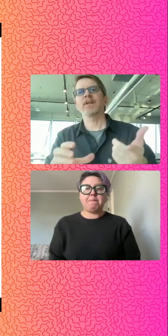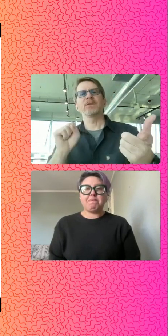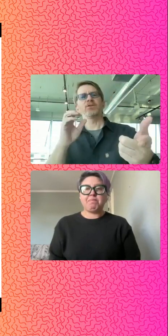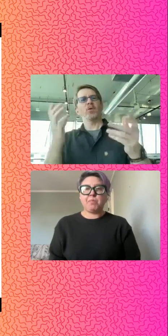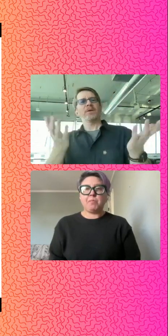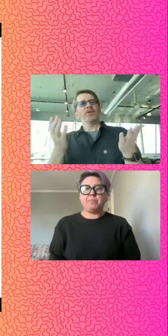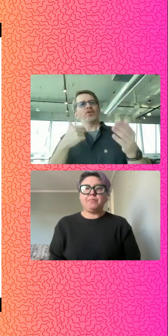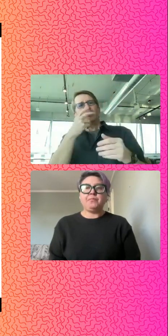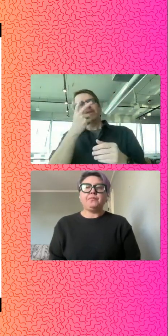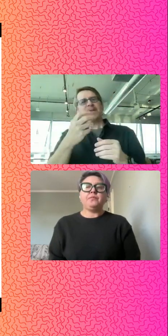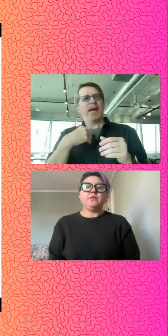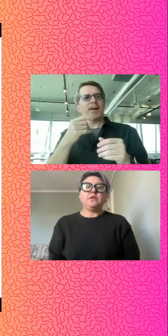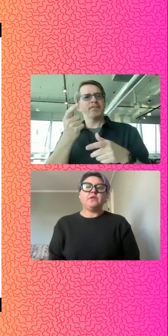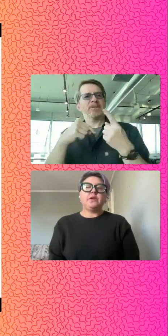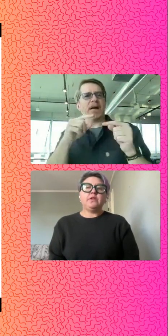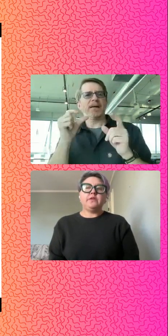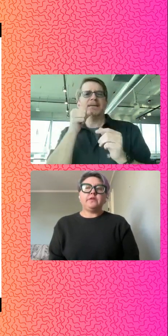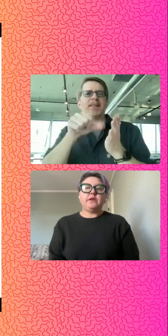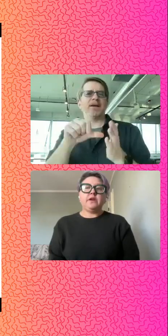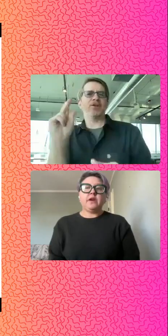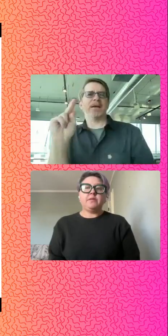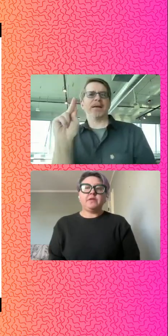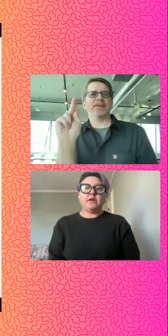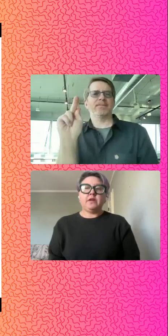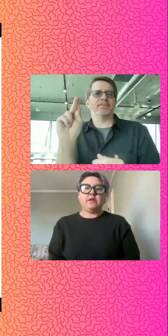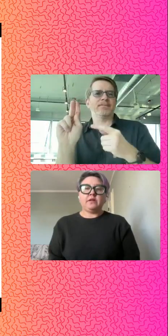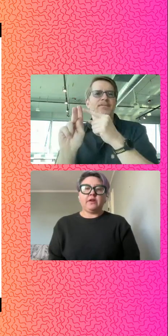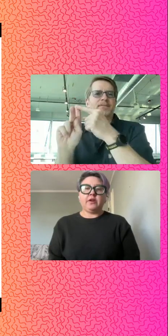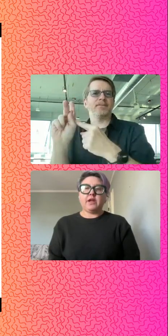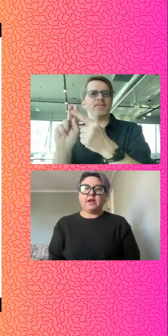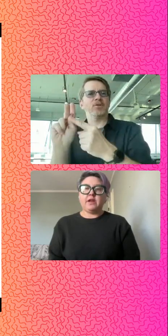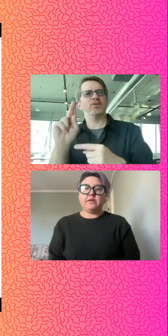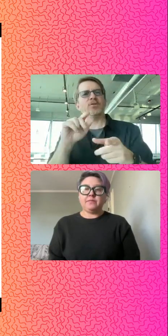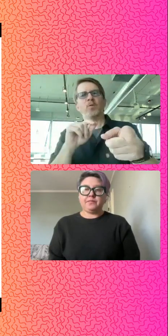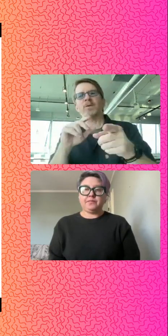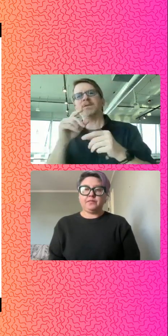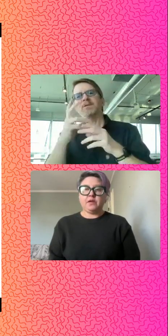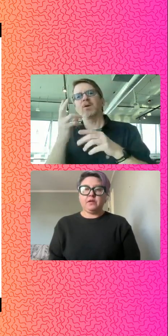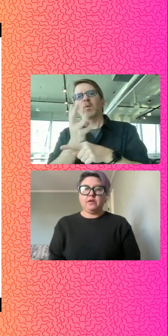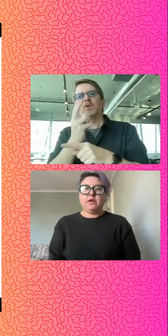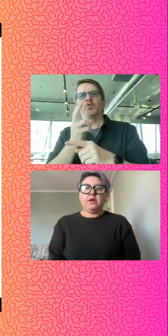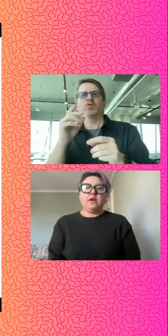well. So here you see I'm signing the letter K,